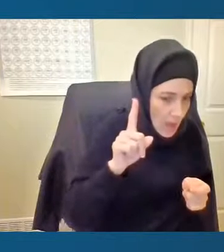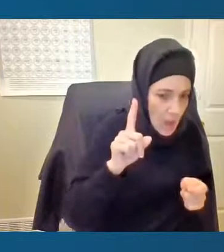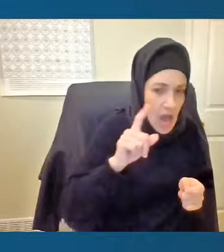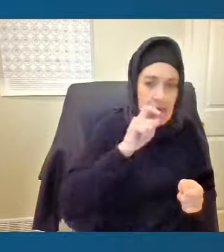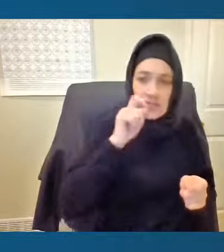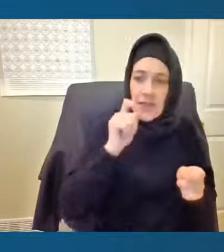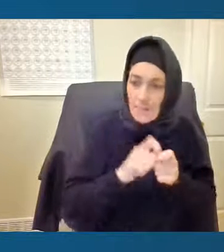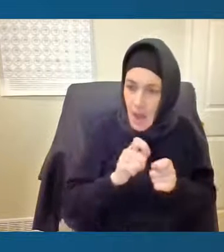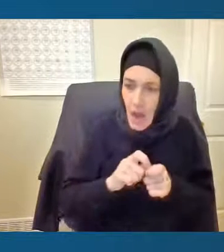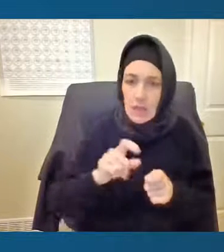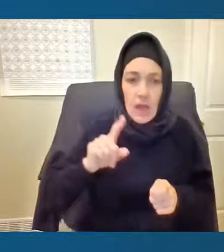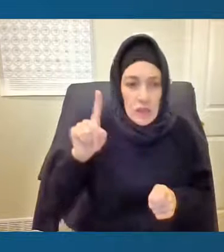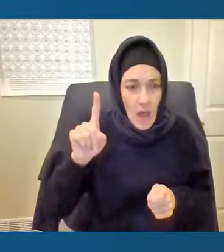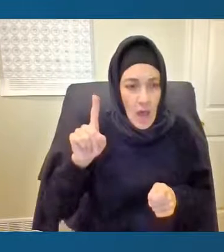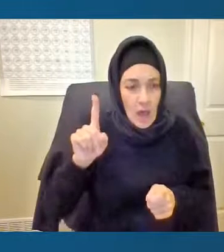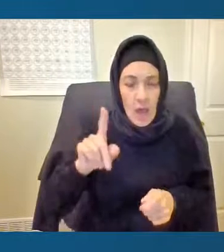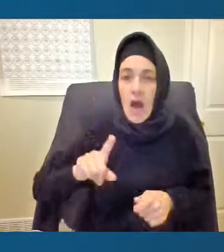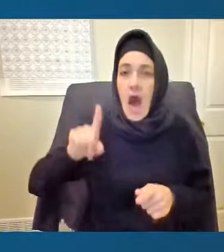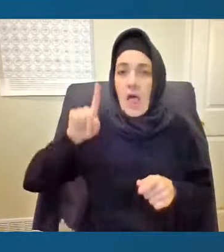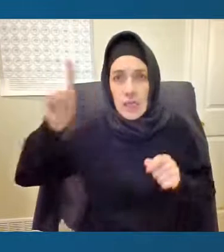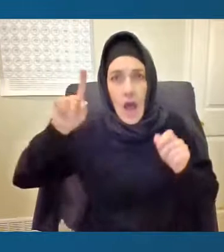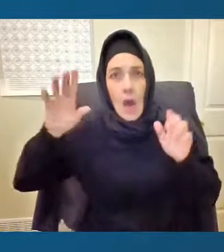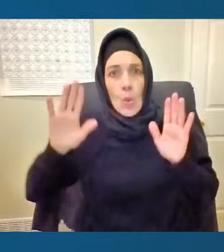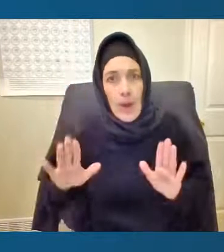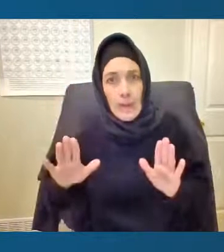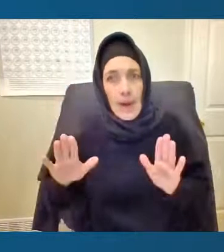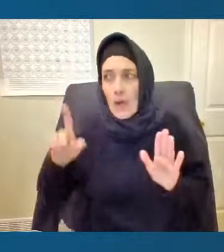Akbar. And you really reflect on those words and let them